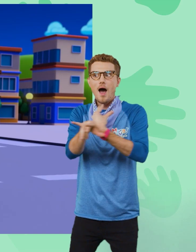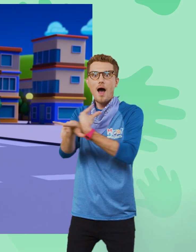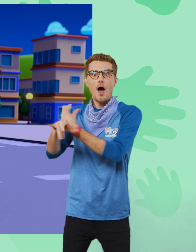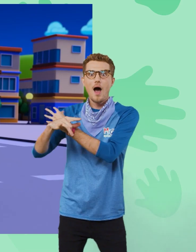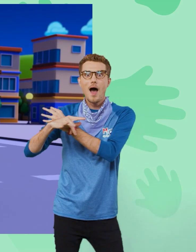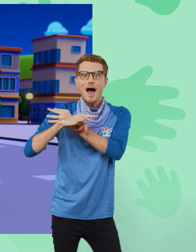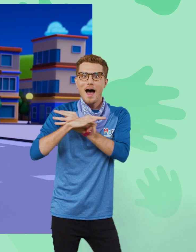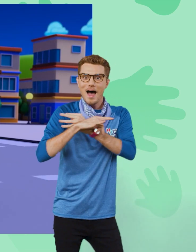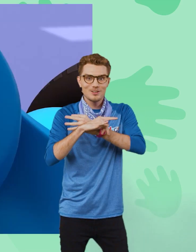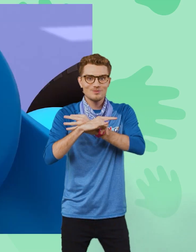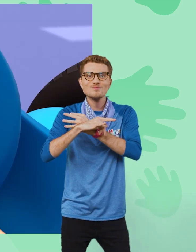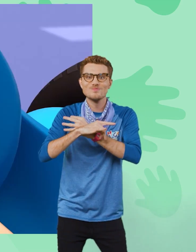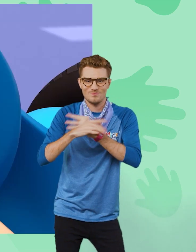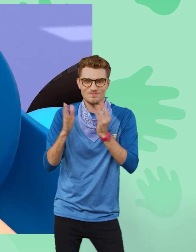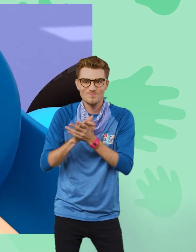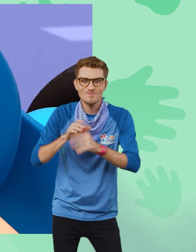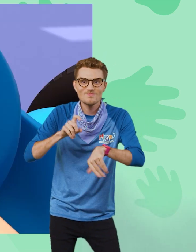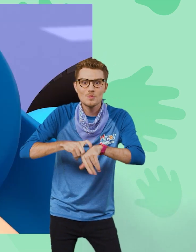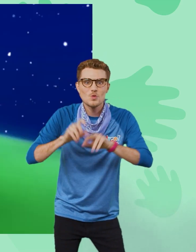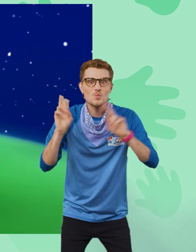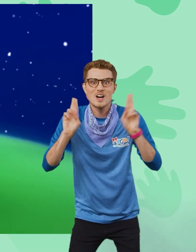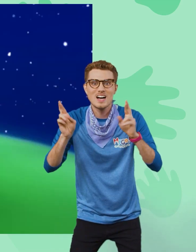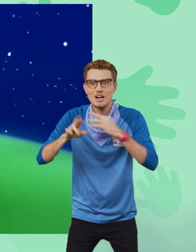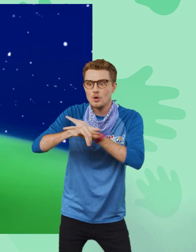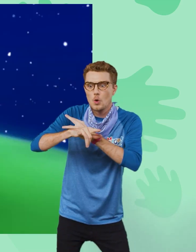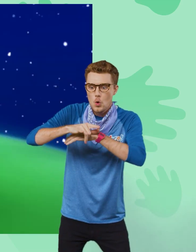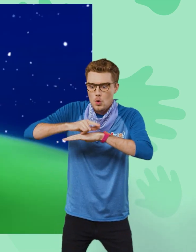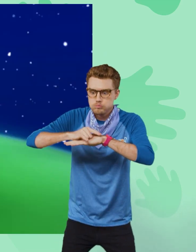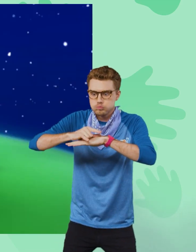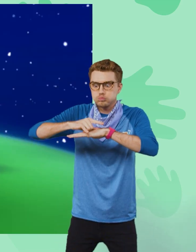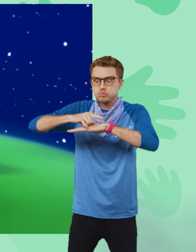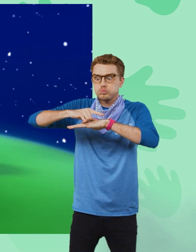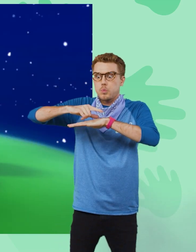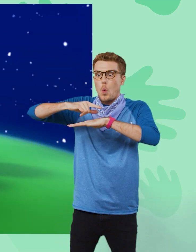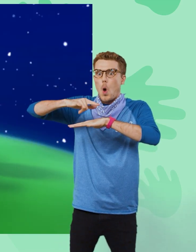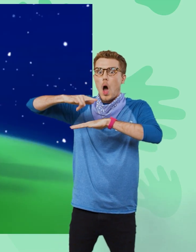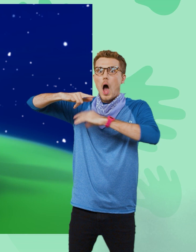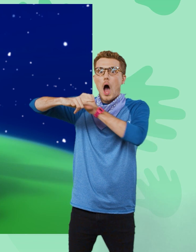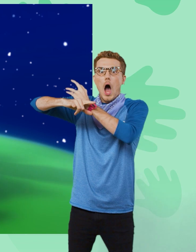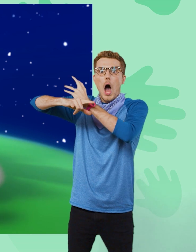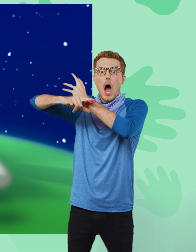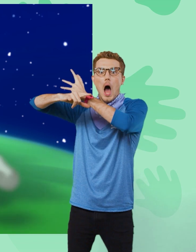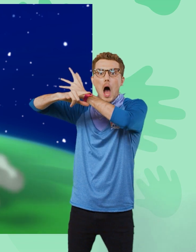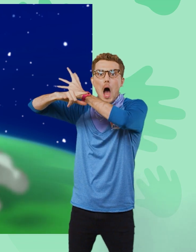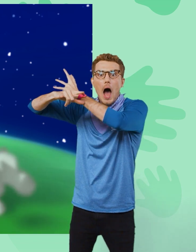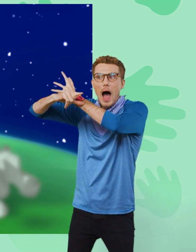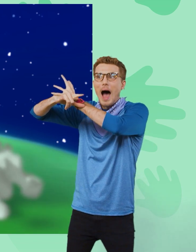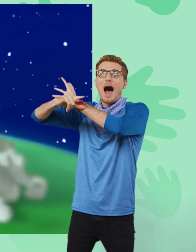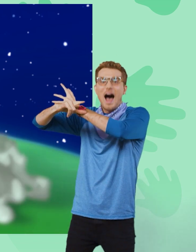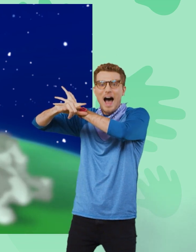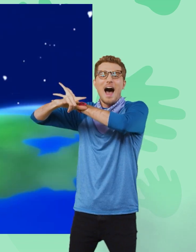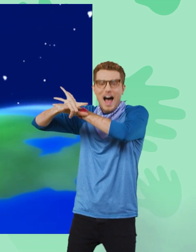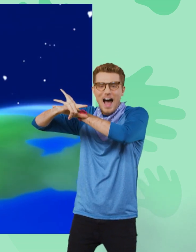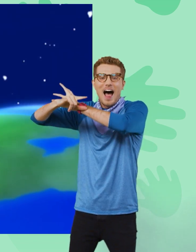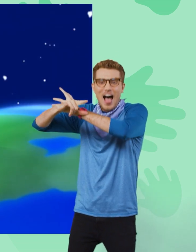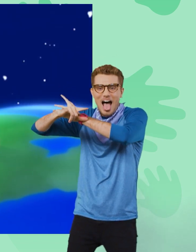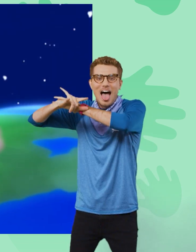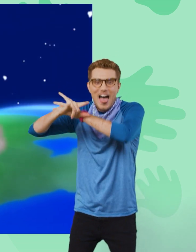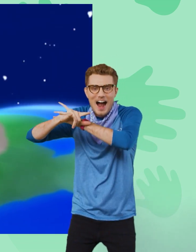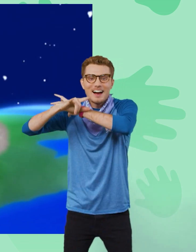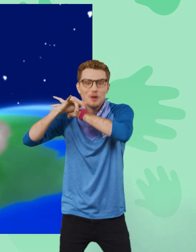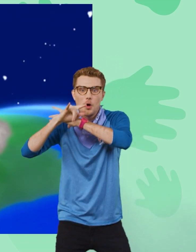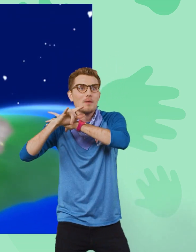Now it's time to get planet size. Growing up! Ha ha